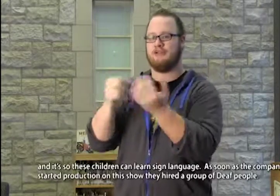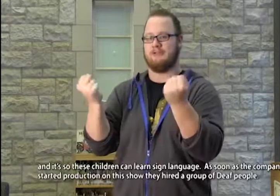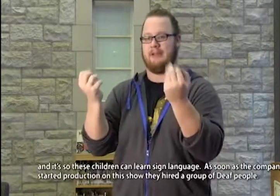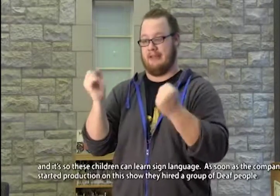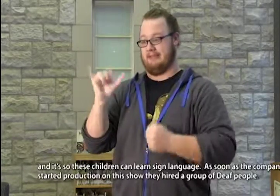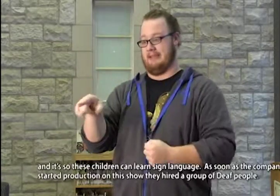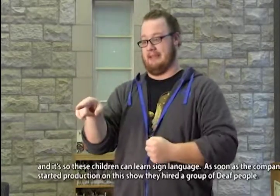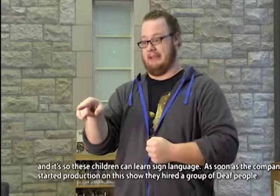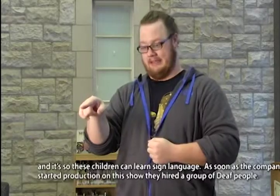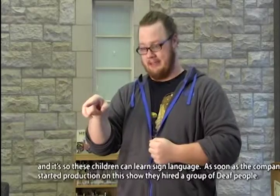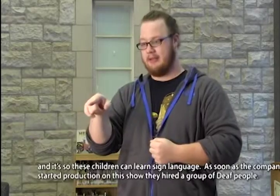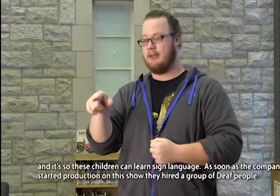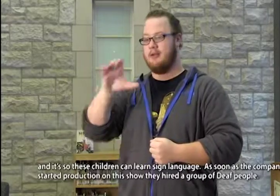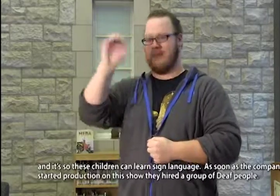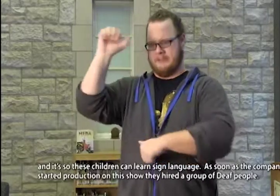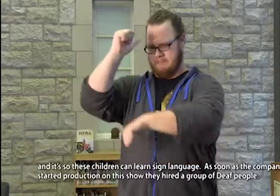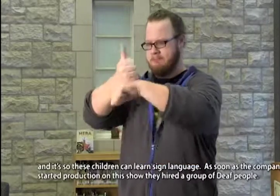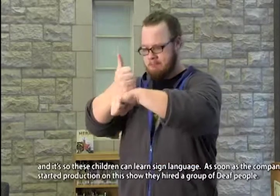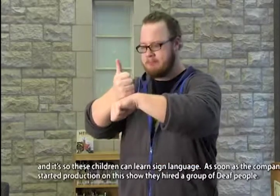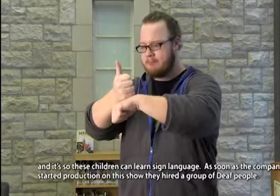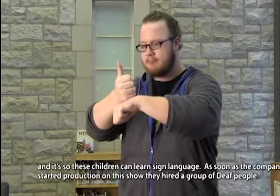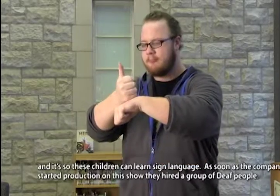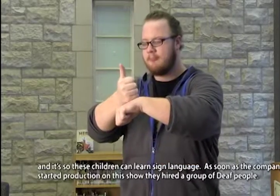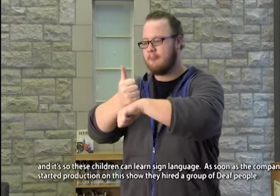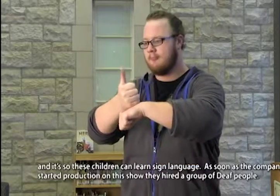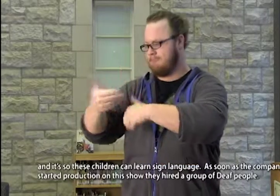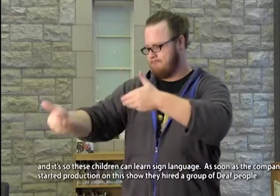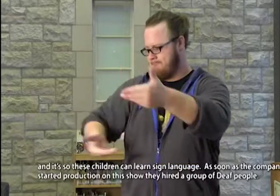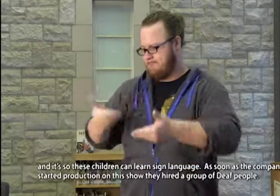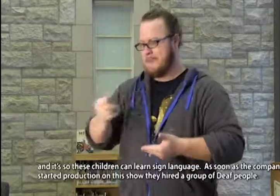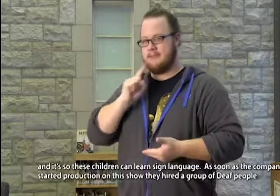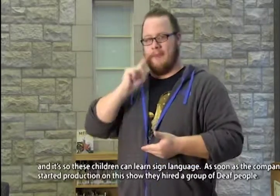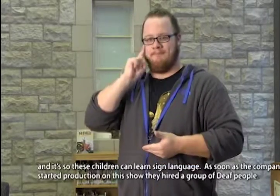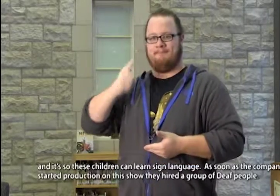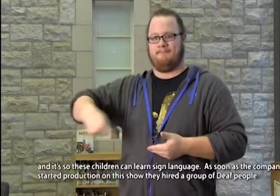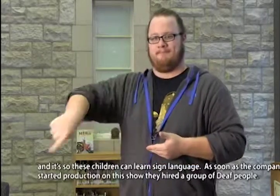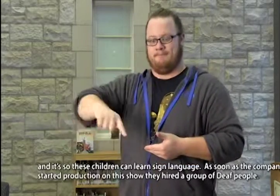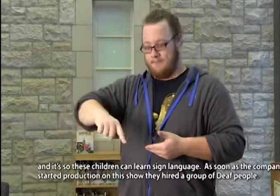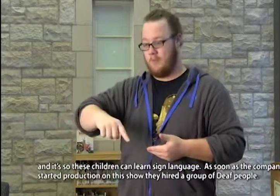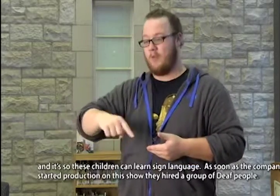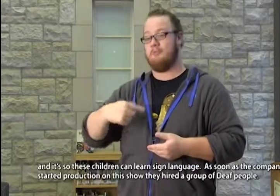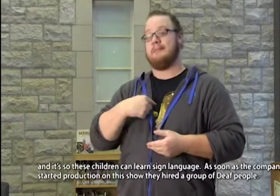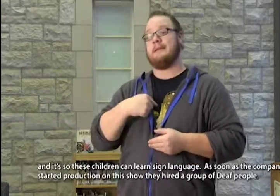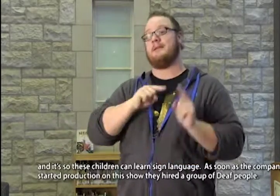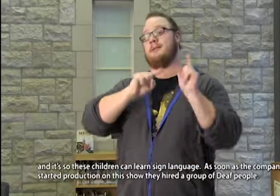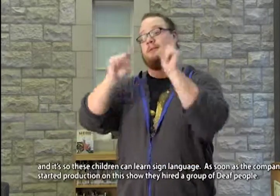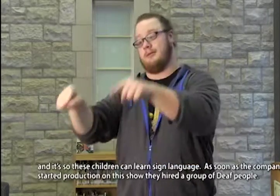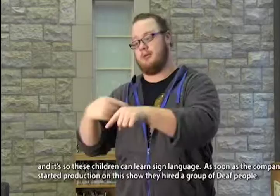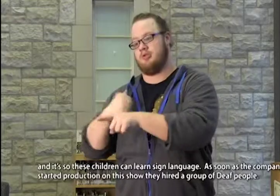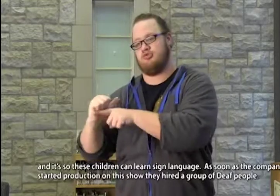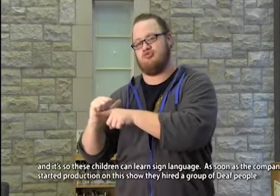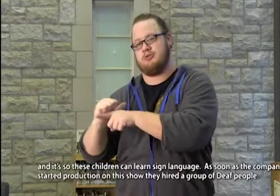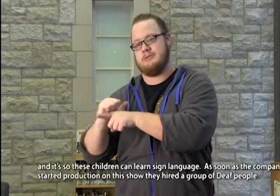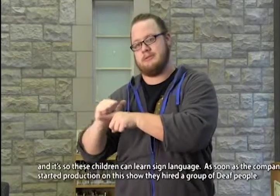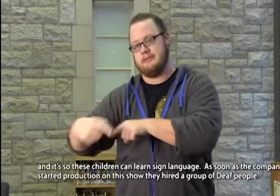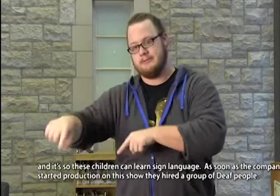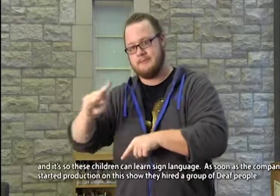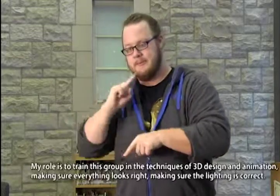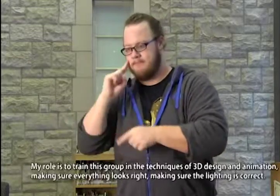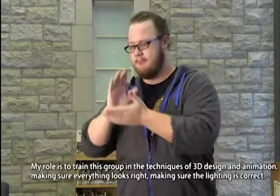so these children can learn sign language. And as soon as the company started production on this show, they hired a group of deaf people, and my role is